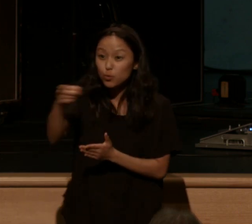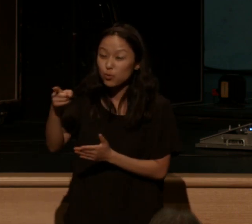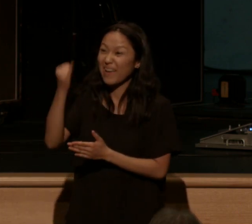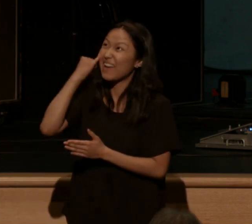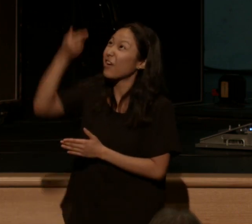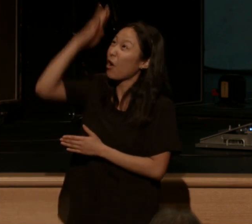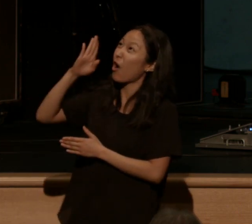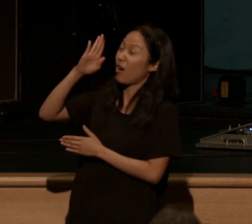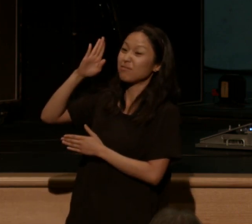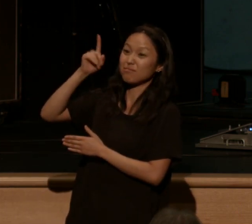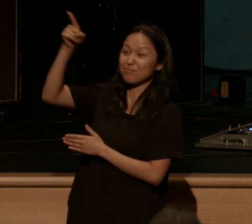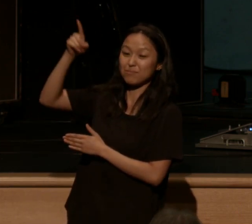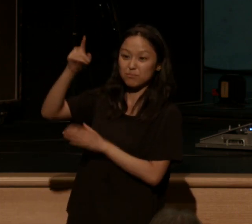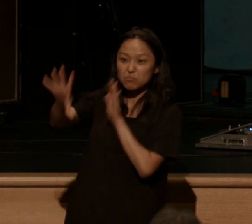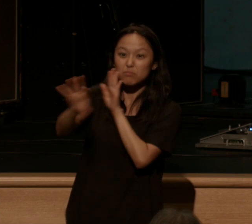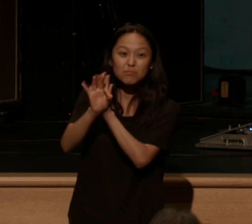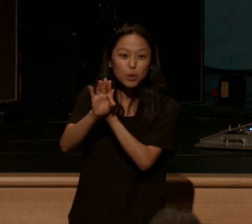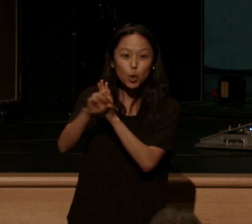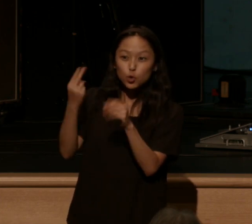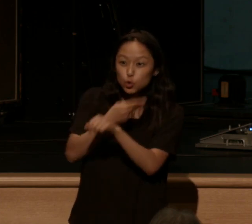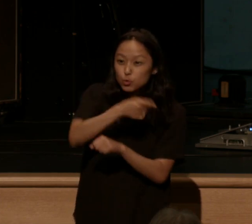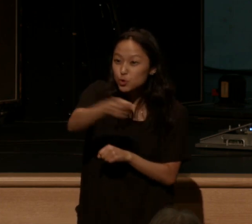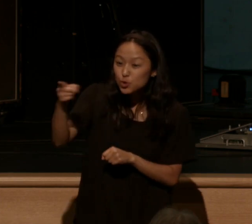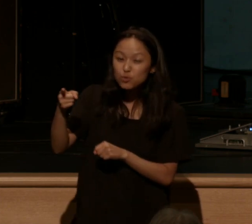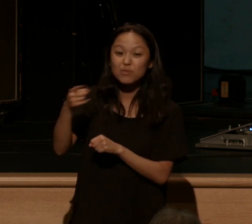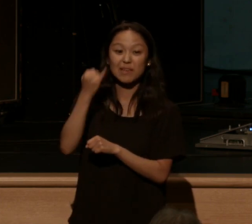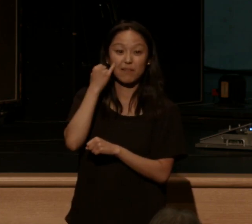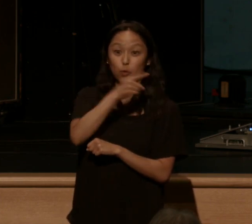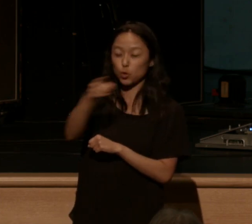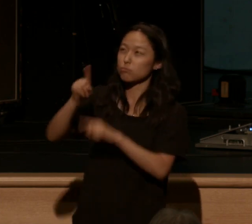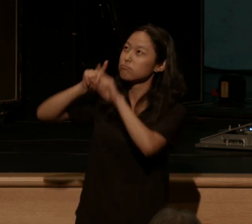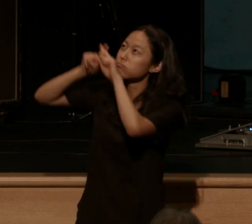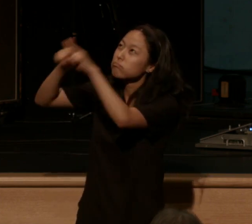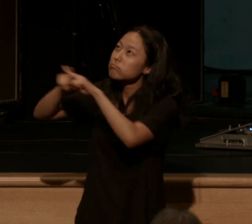you to be used as you seek humility and dependence?